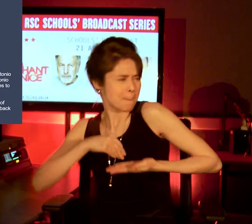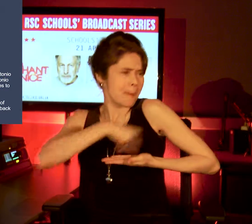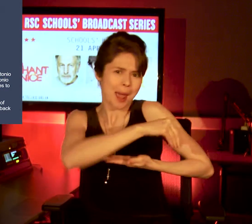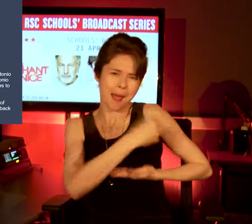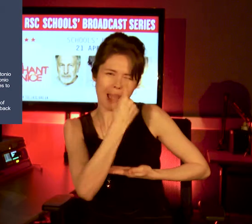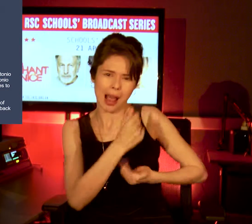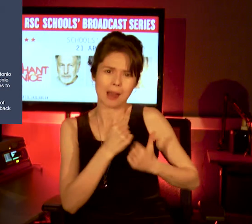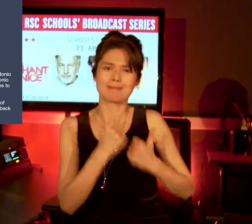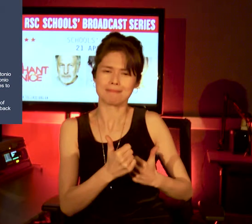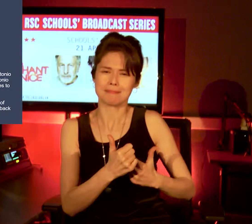in.